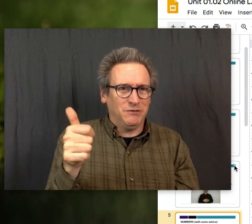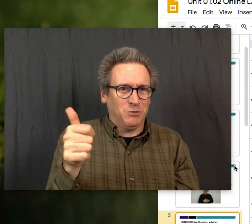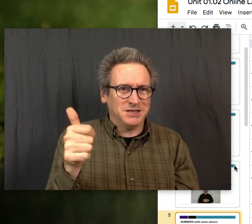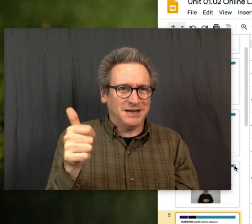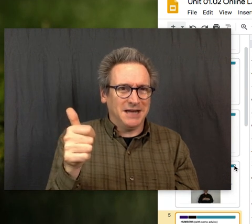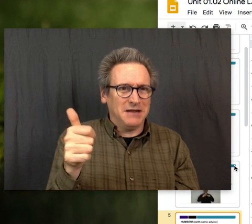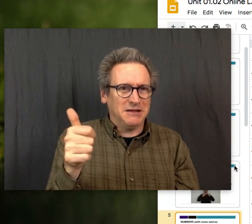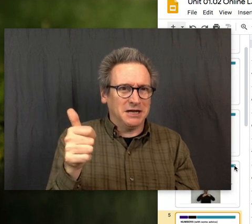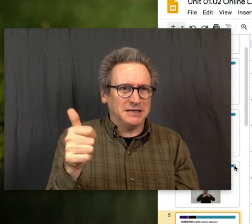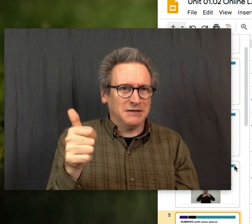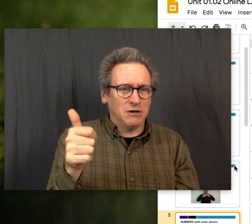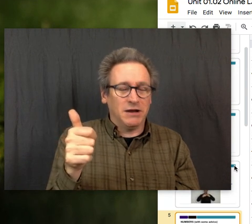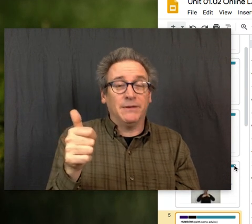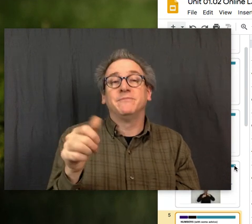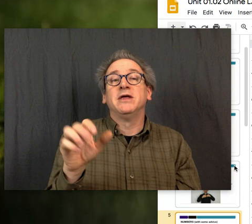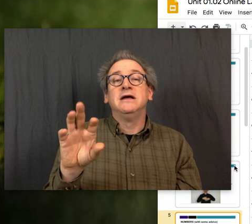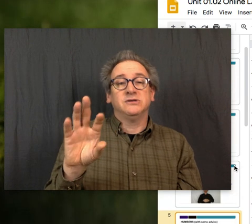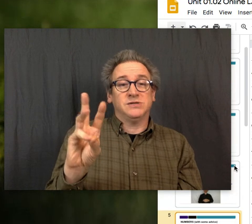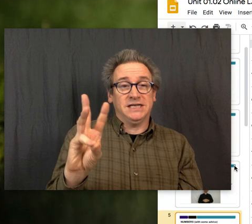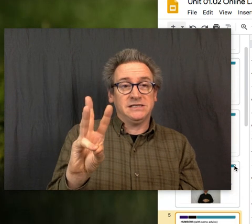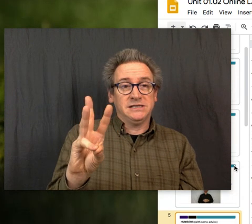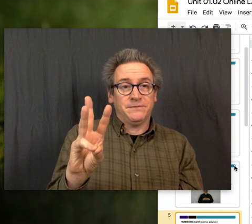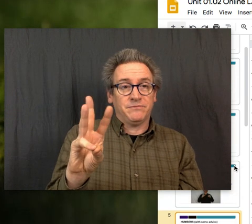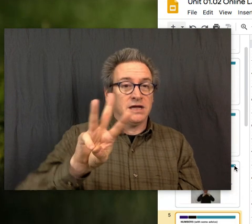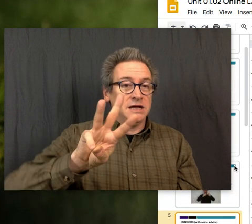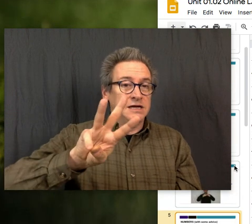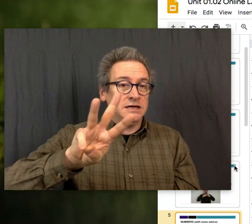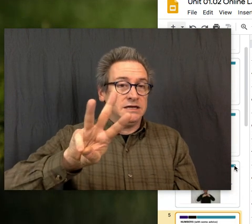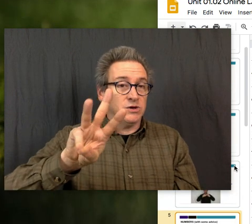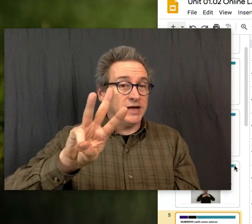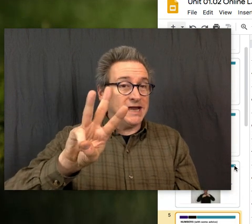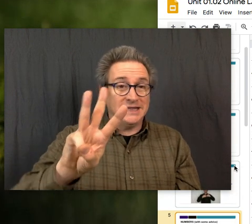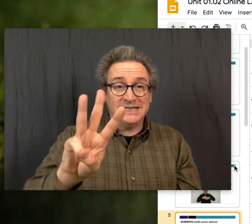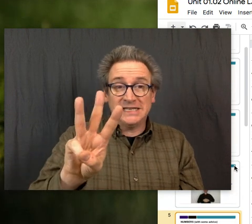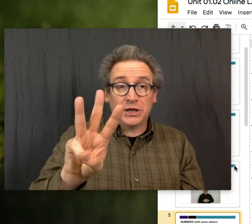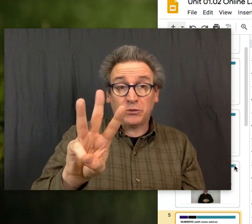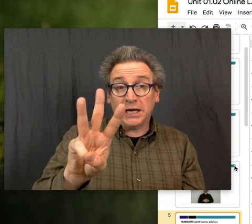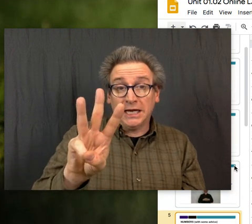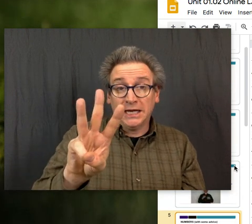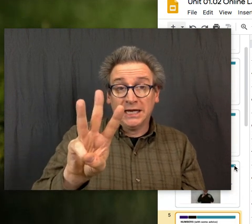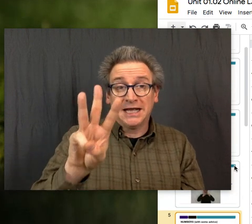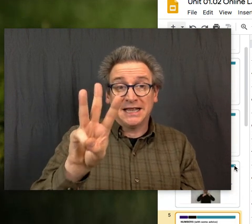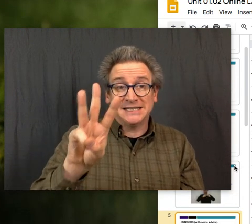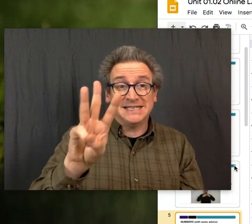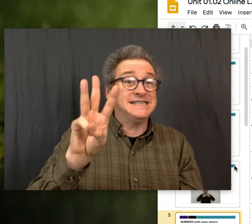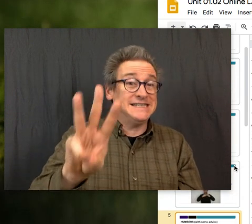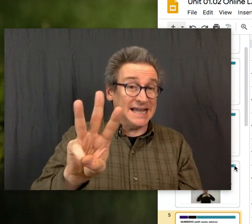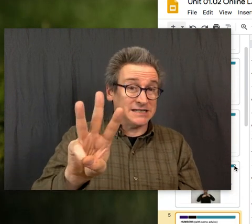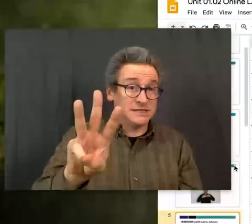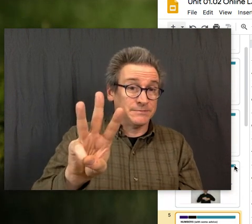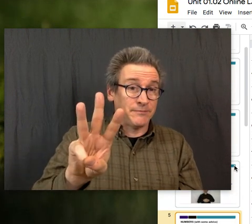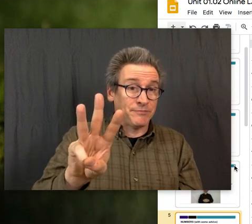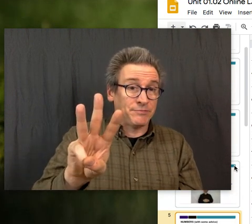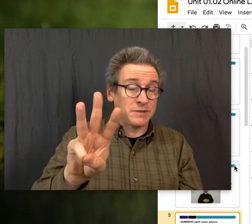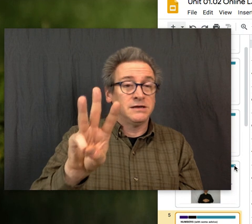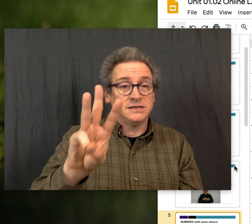I have to watch that again. I think I did that wrong. Anyway, so 6. So again, this isn't 3. This is